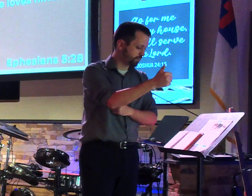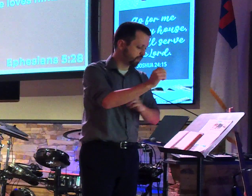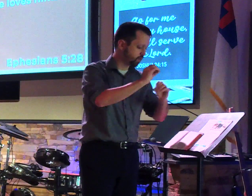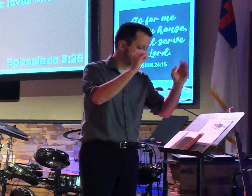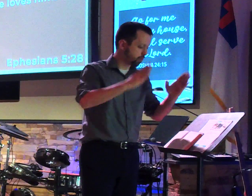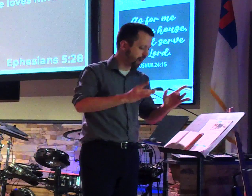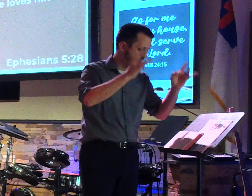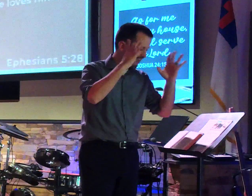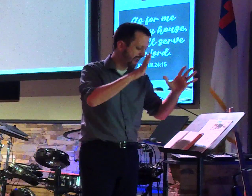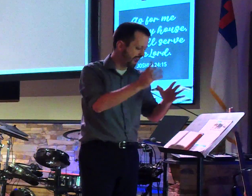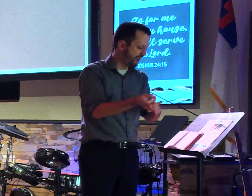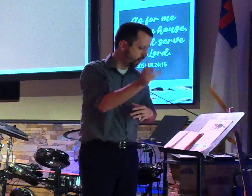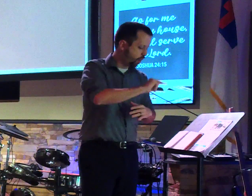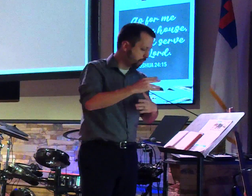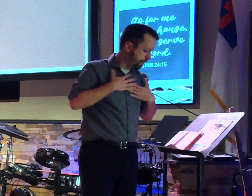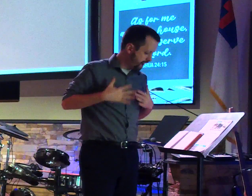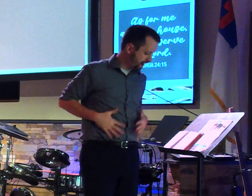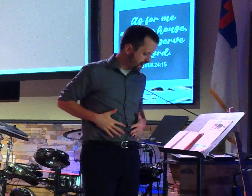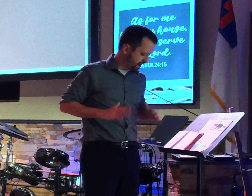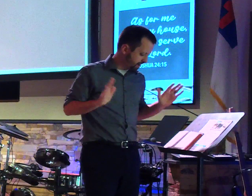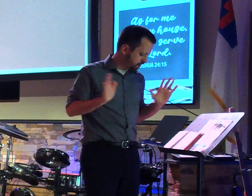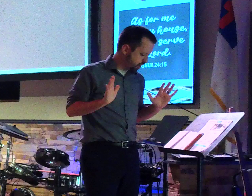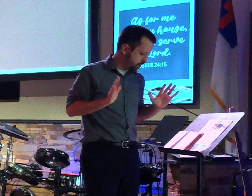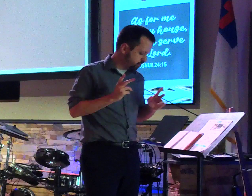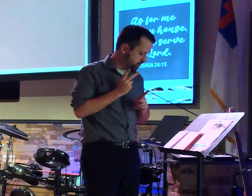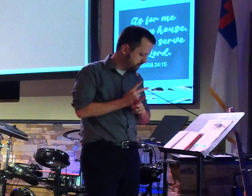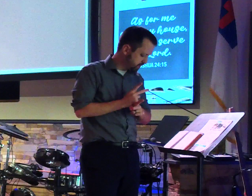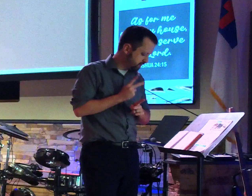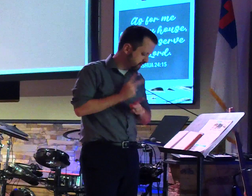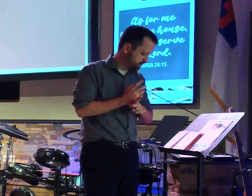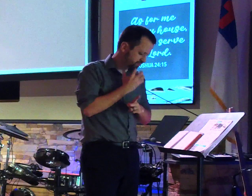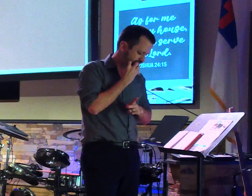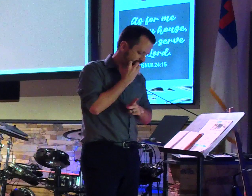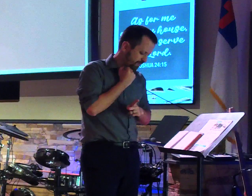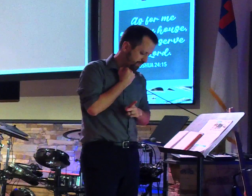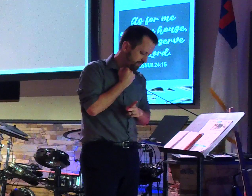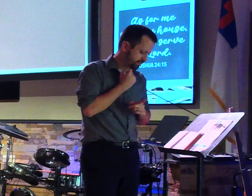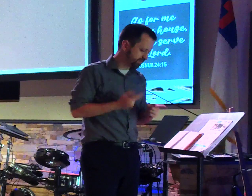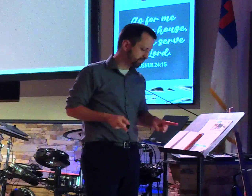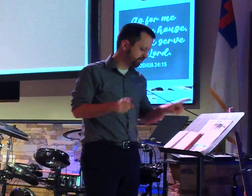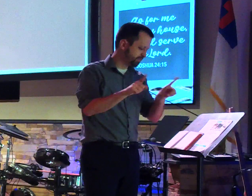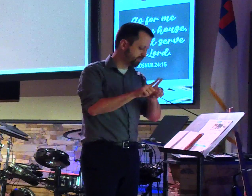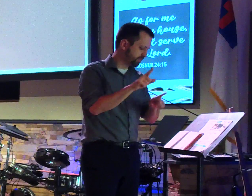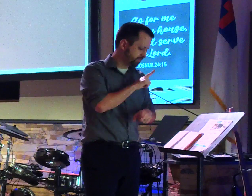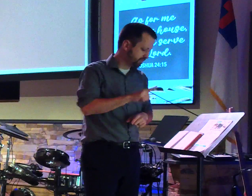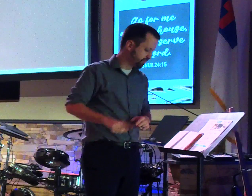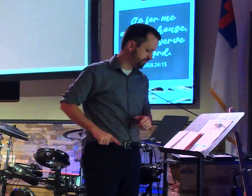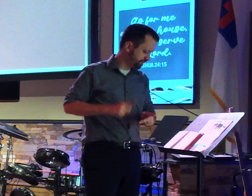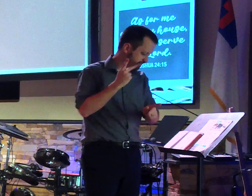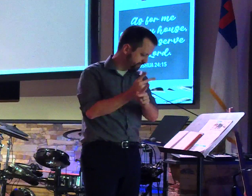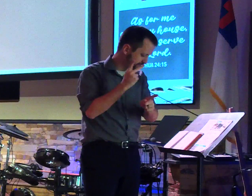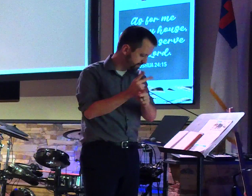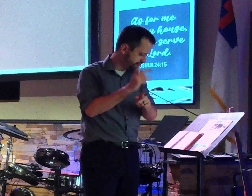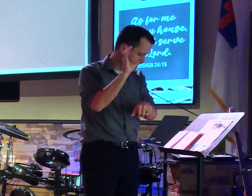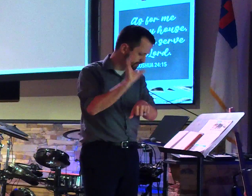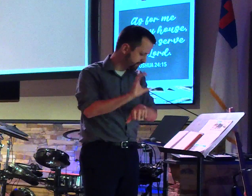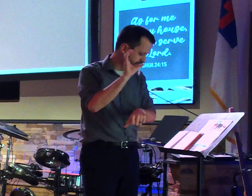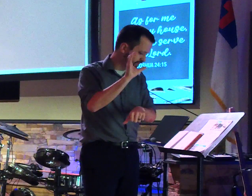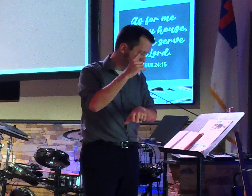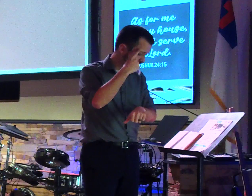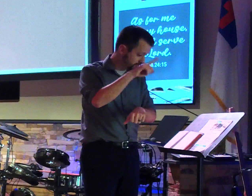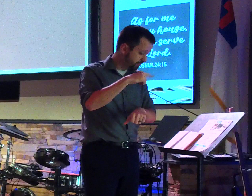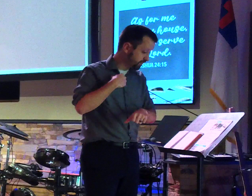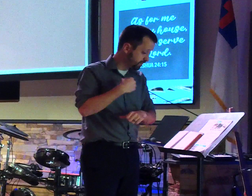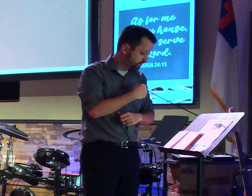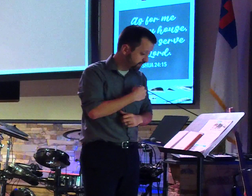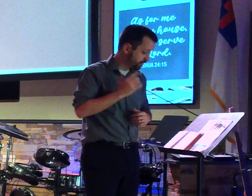ever hated his own flesh, but nourishes and cherishes it, just as the Lord cares for the church. For we